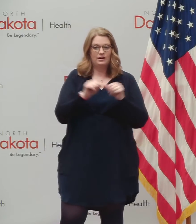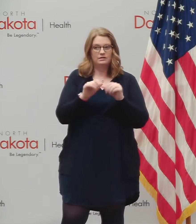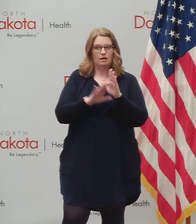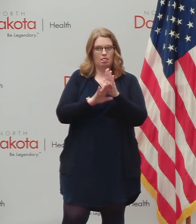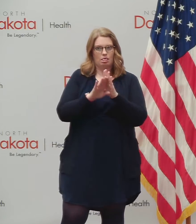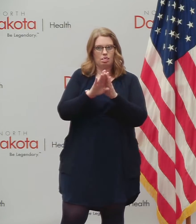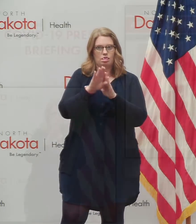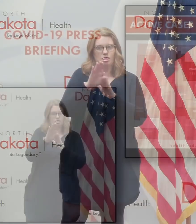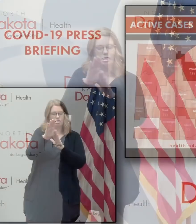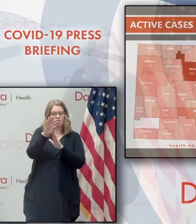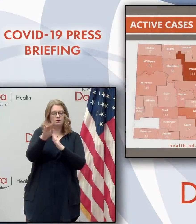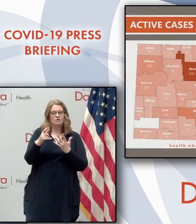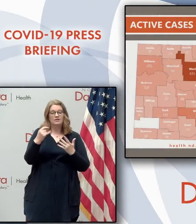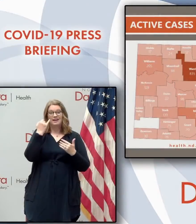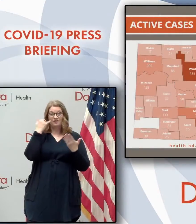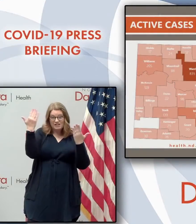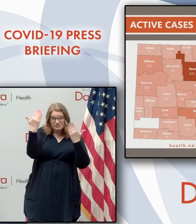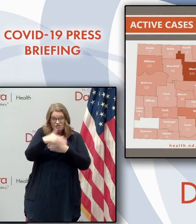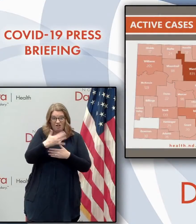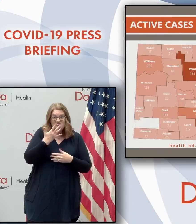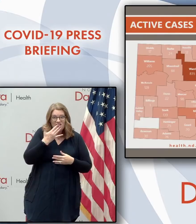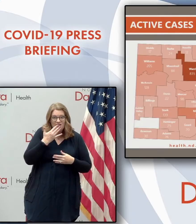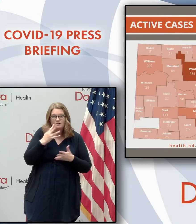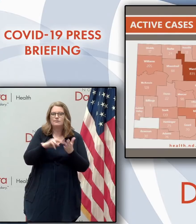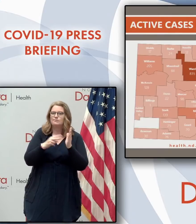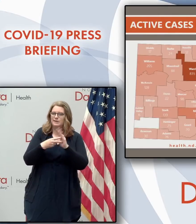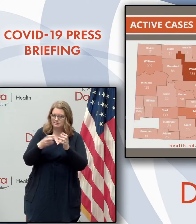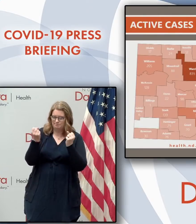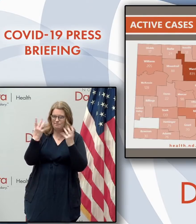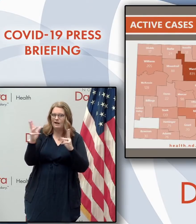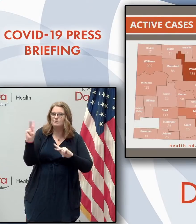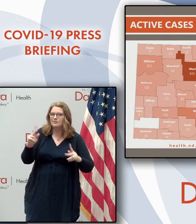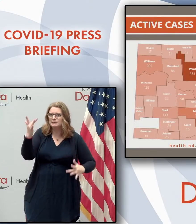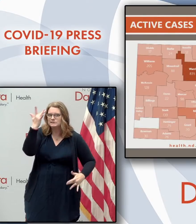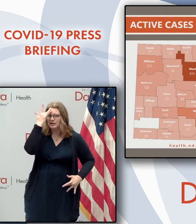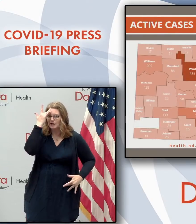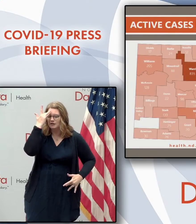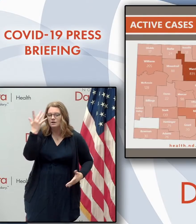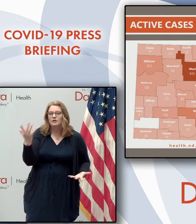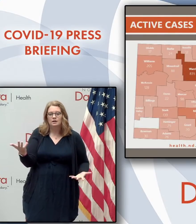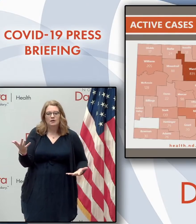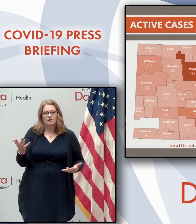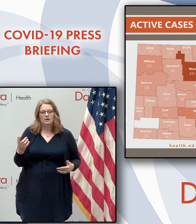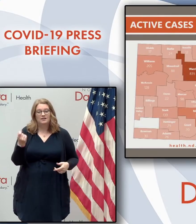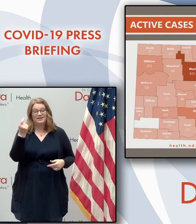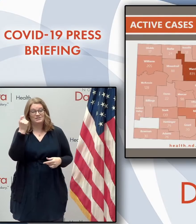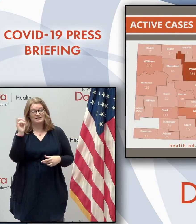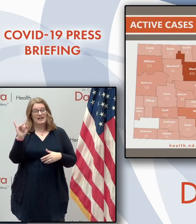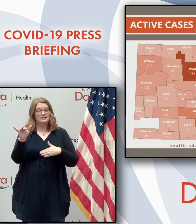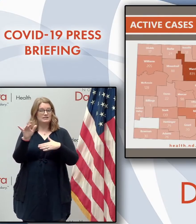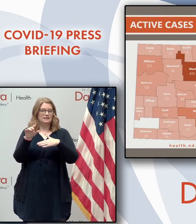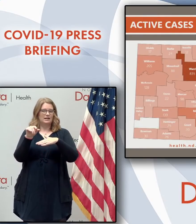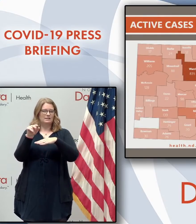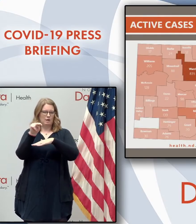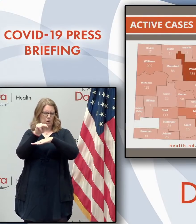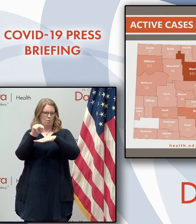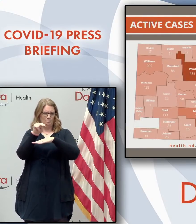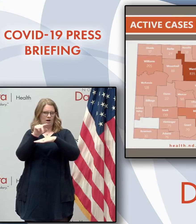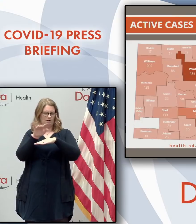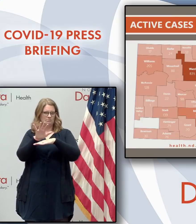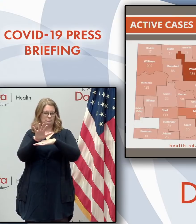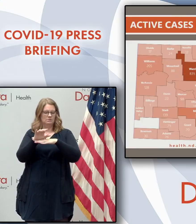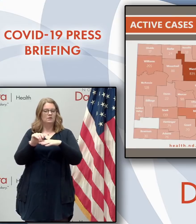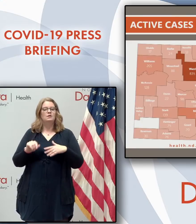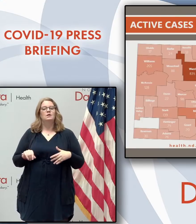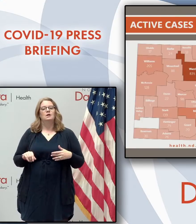this slide, the darker the county, the higher number of active cases. This is just the numerator, not divided by